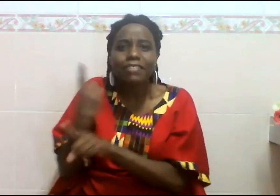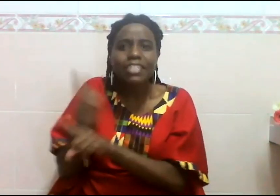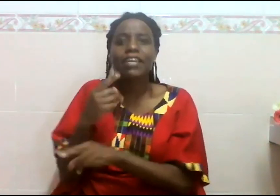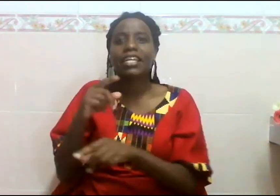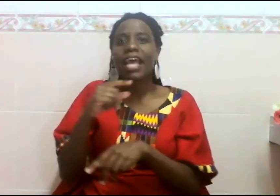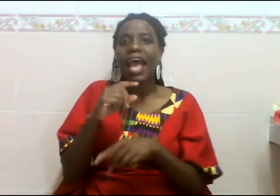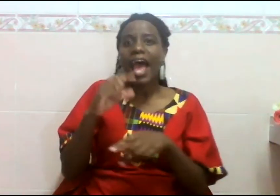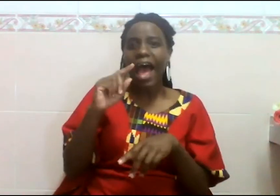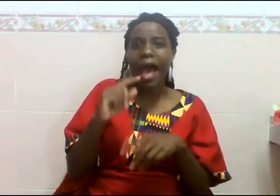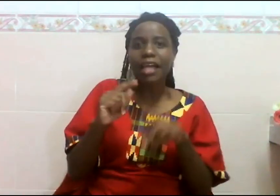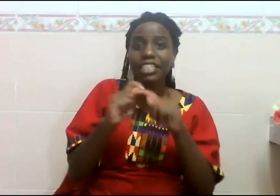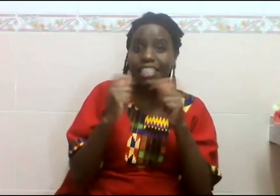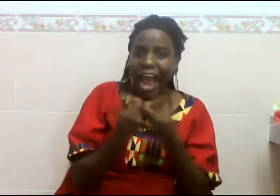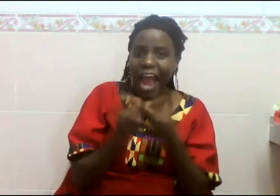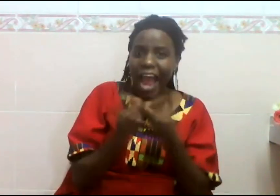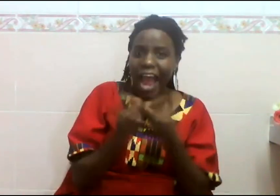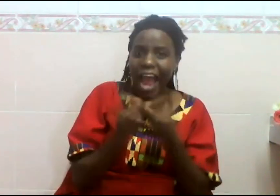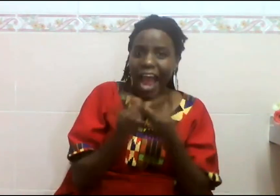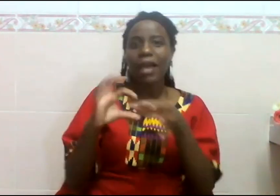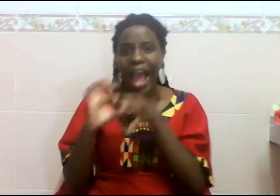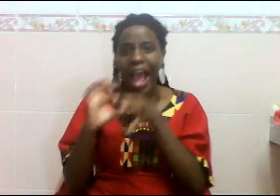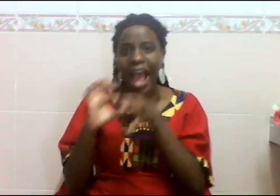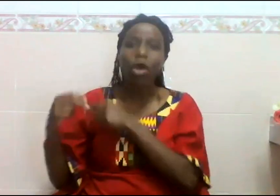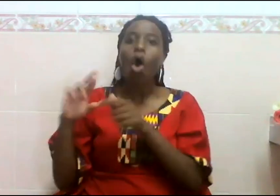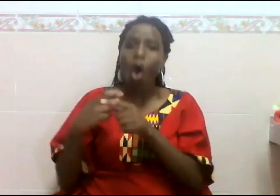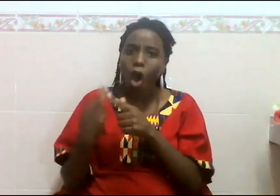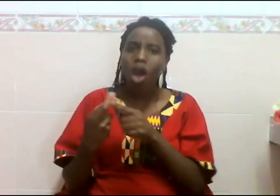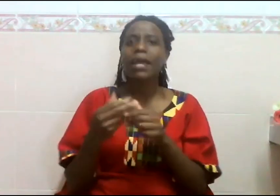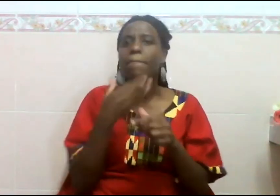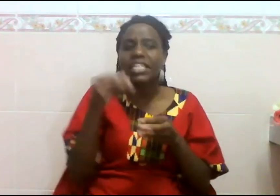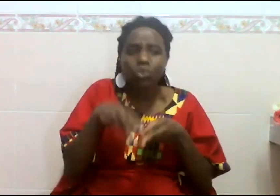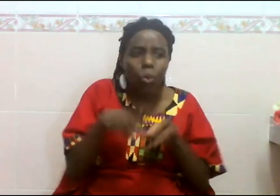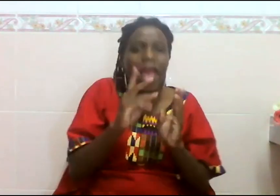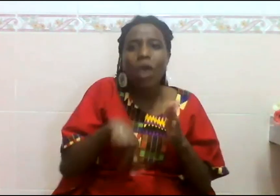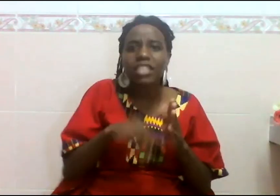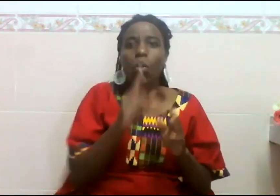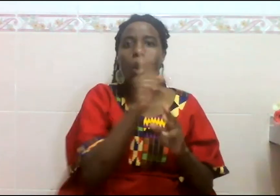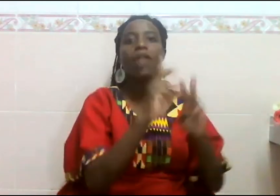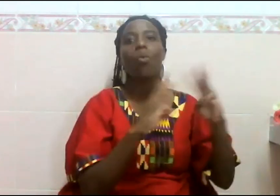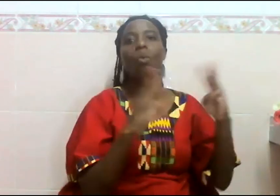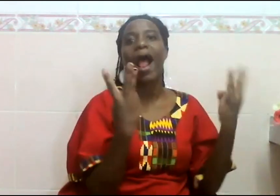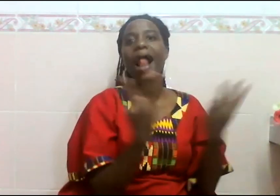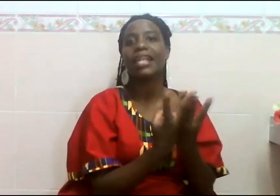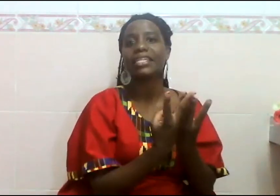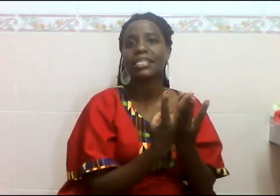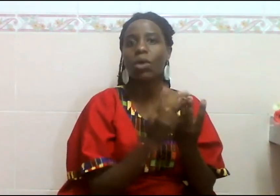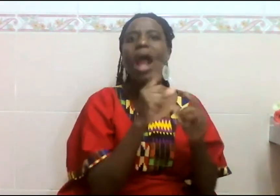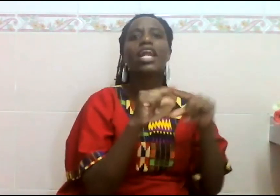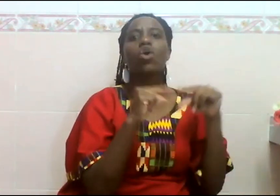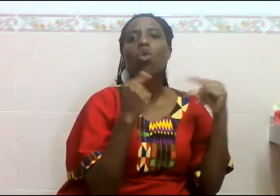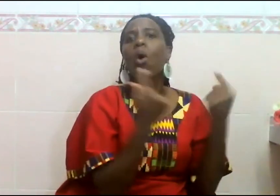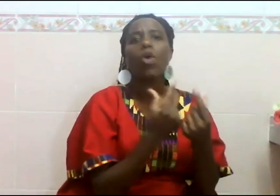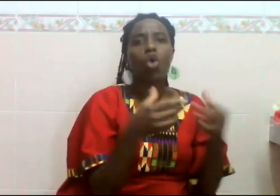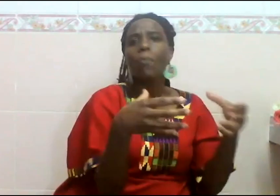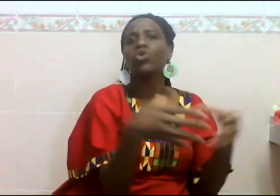cultural diversity and heritage, and also tribal heritage, which of course, when it becomes tribalism, can